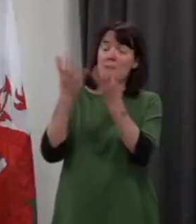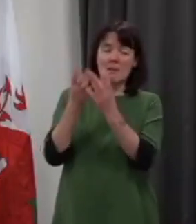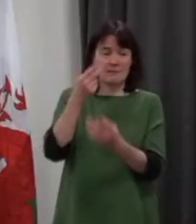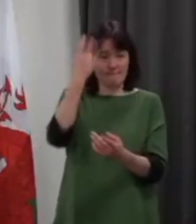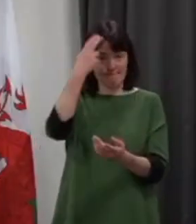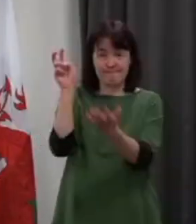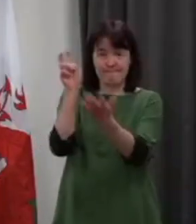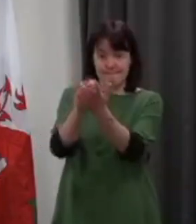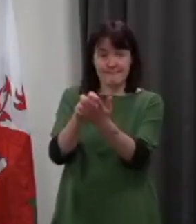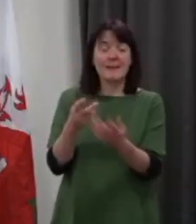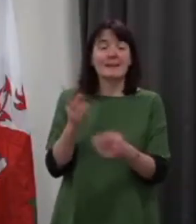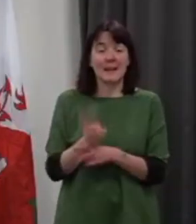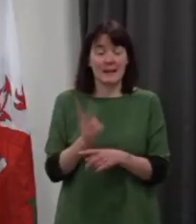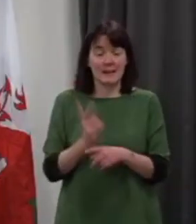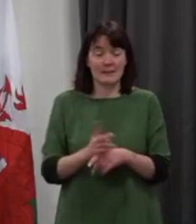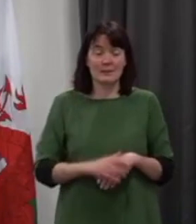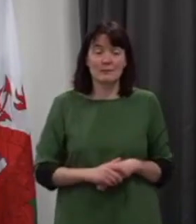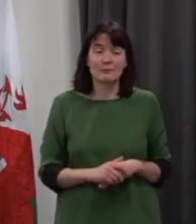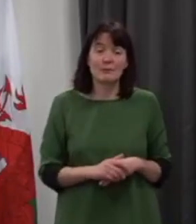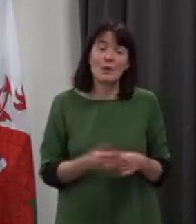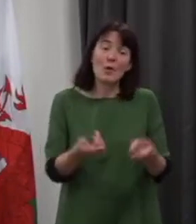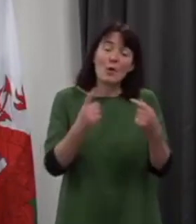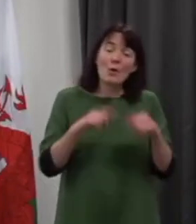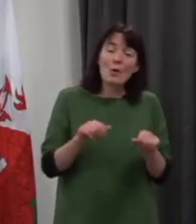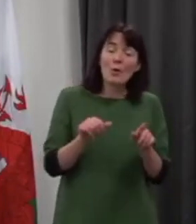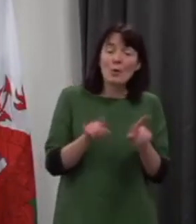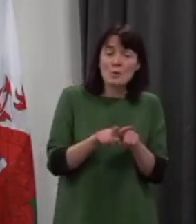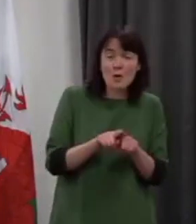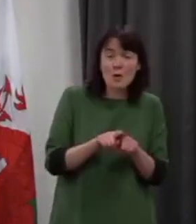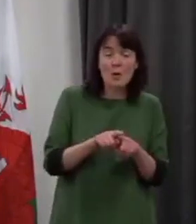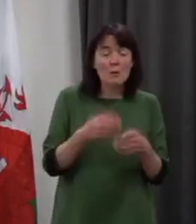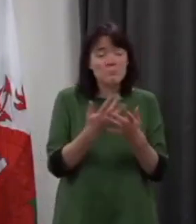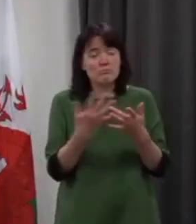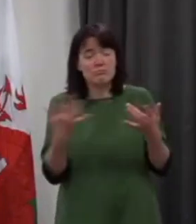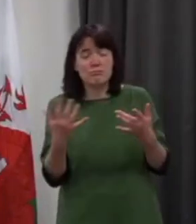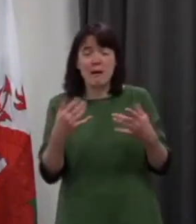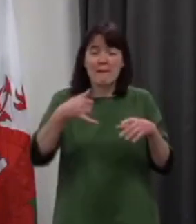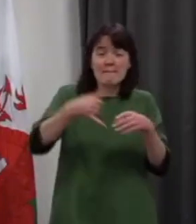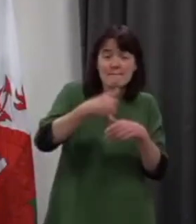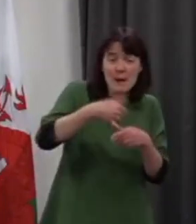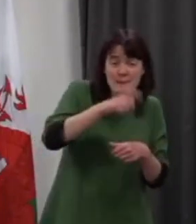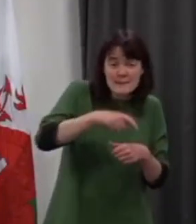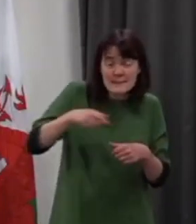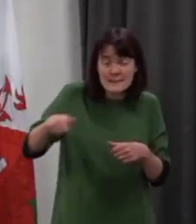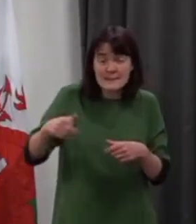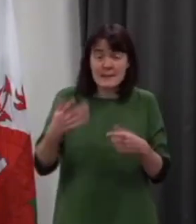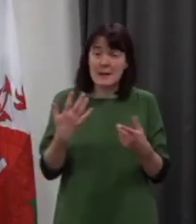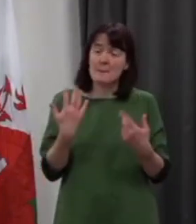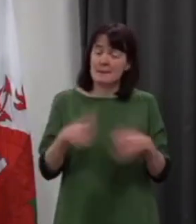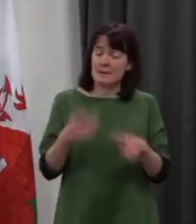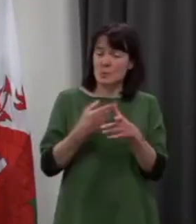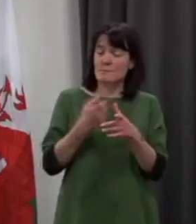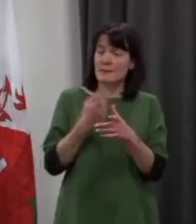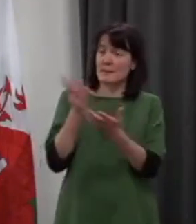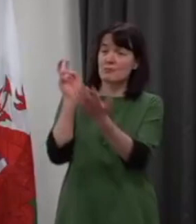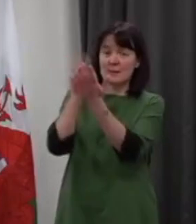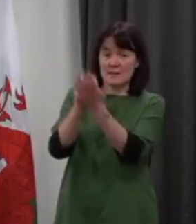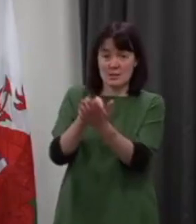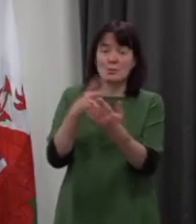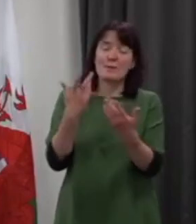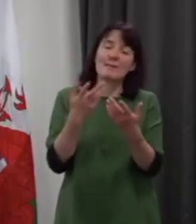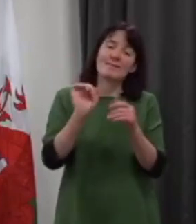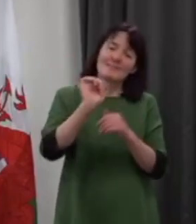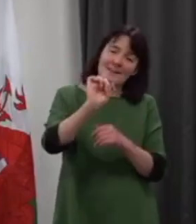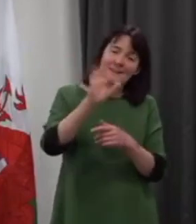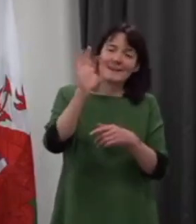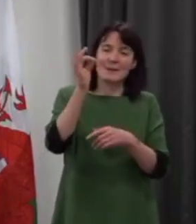respectively. 348 pharmacists and pharmacy technicians have also been automatically registered with the General Pharmaceutical